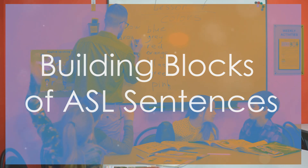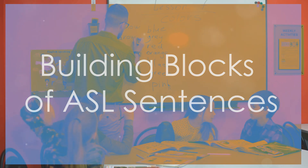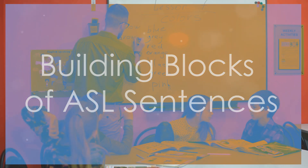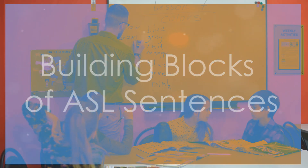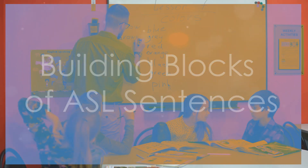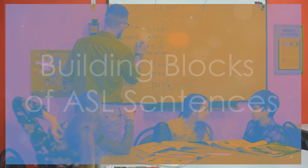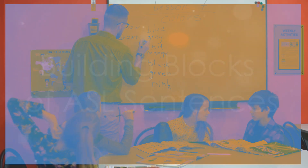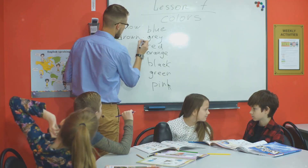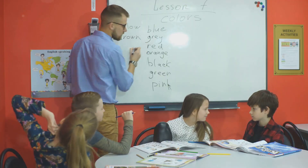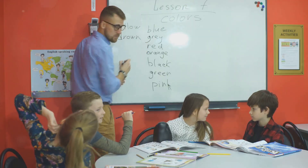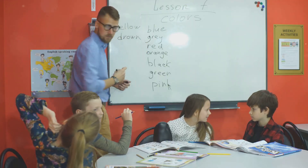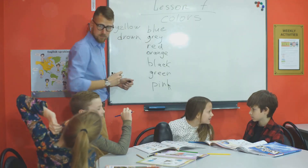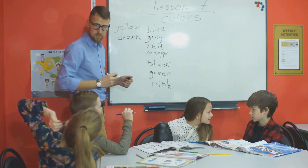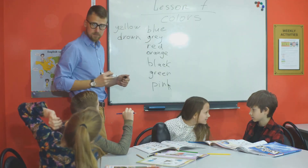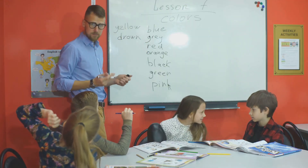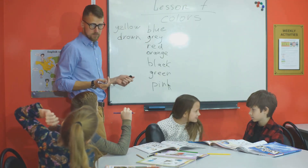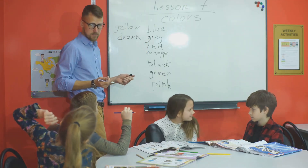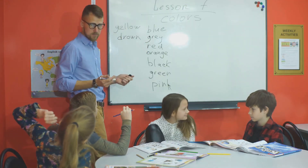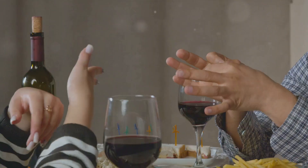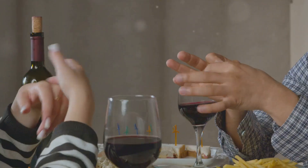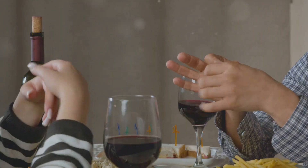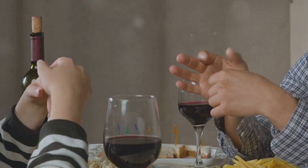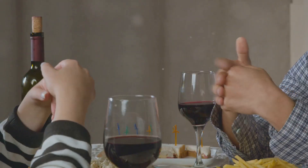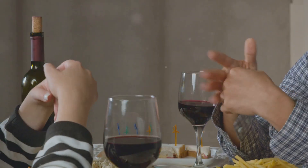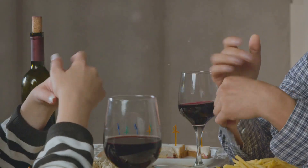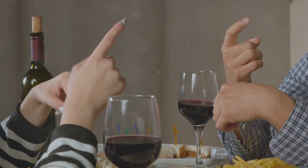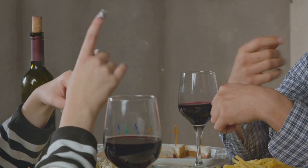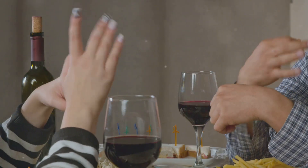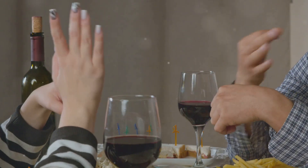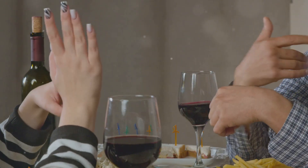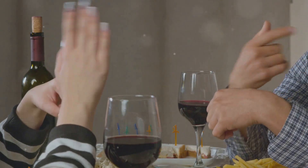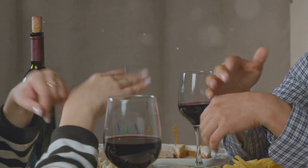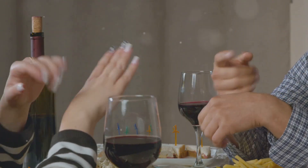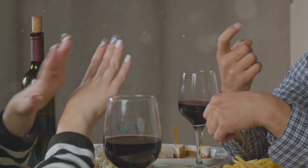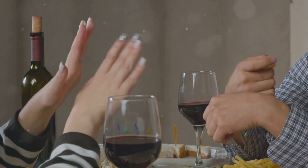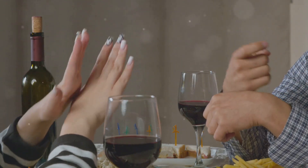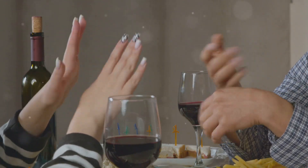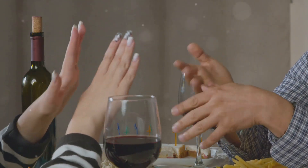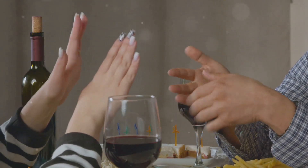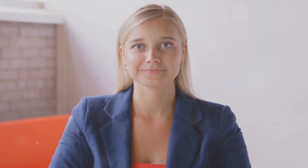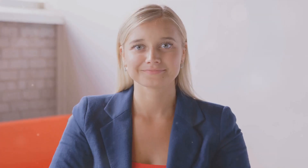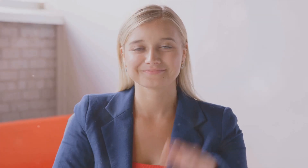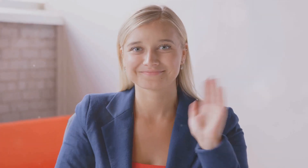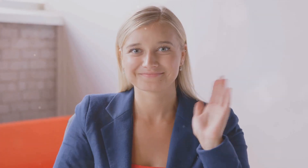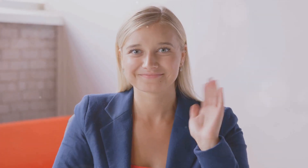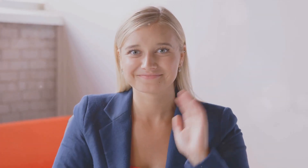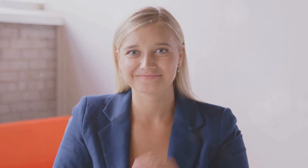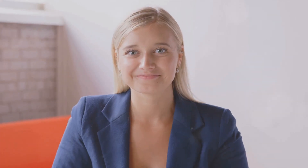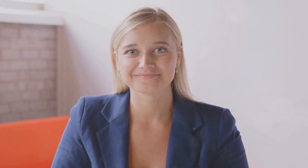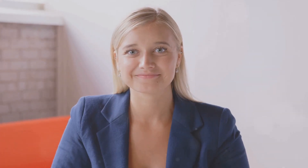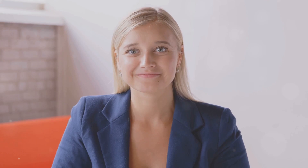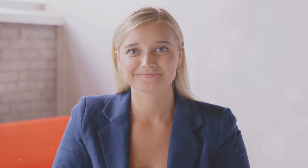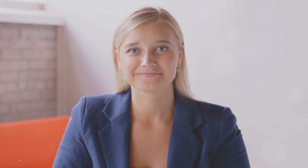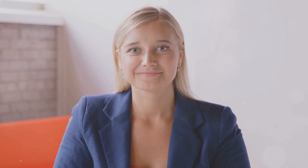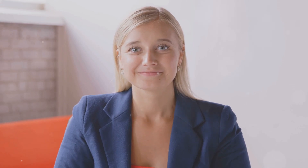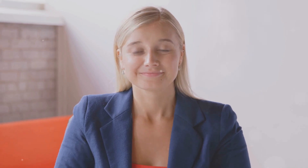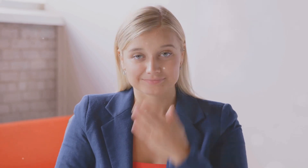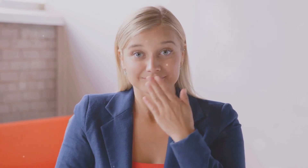Let's break down these structures with a simple example. Imagine you want to say, "Yesterday I went to the store." In ASL you might sign, "Yesterday store, I